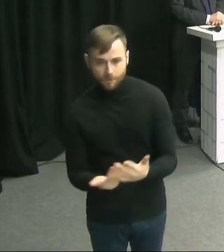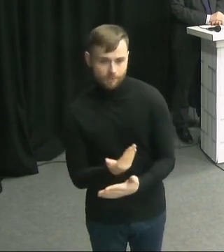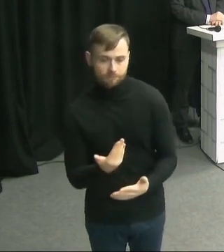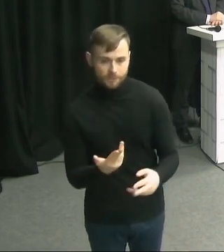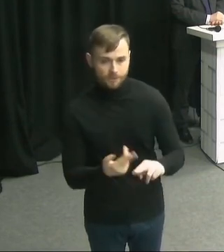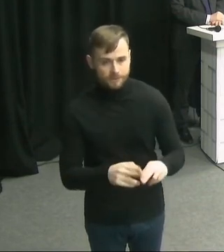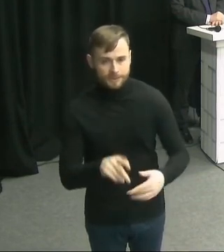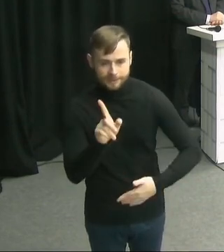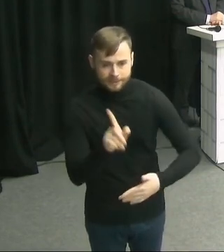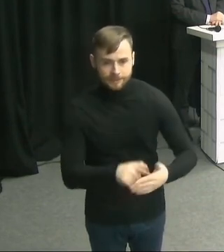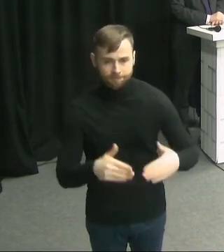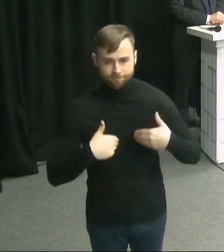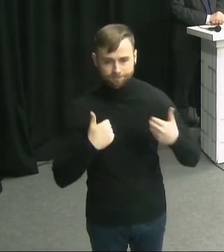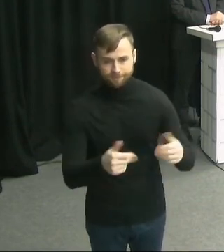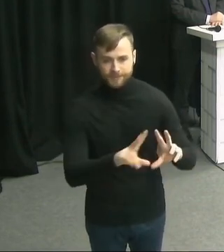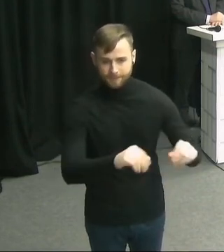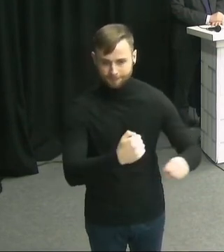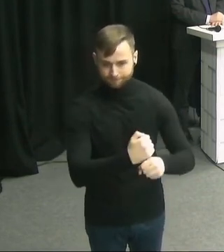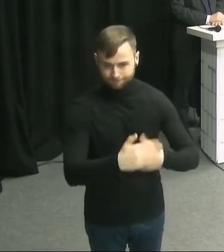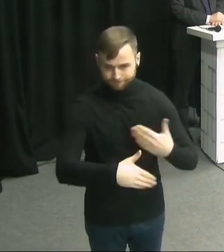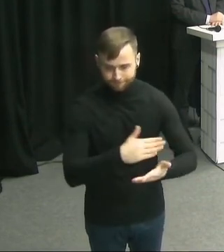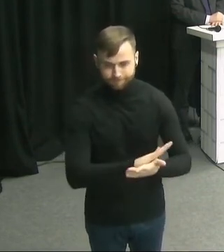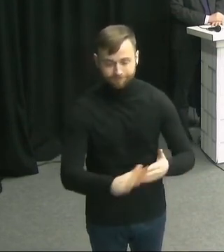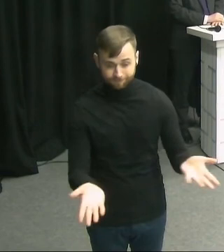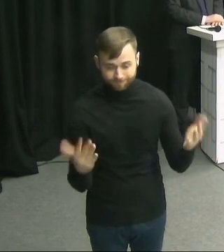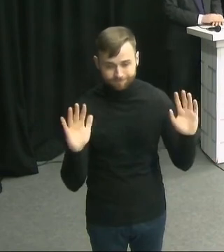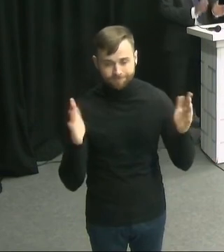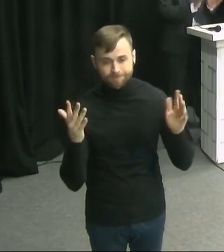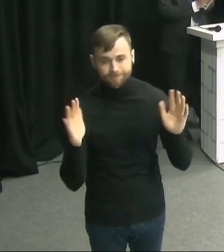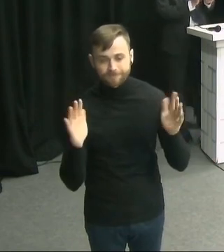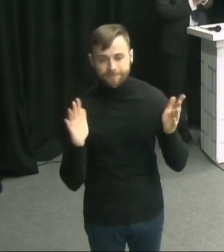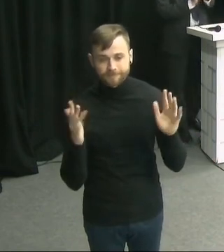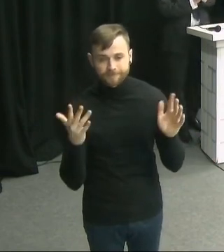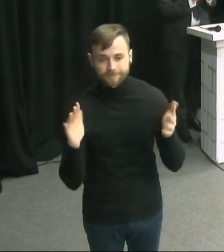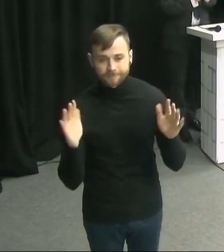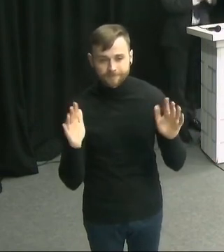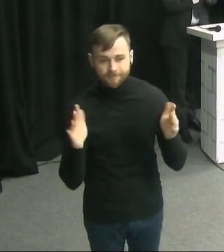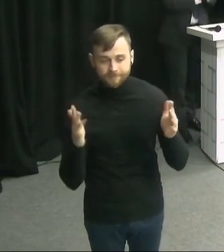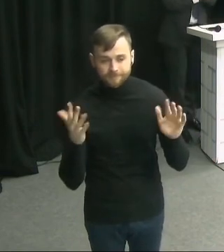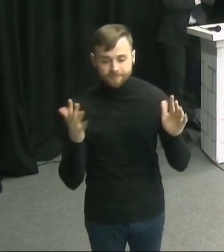luck in that. And applause for the candidates.